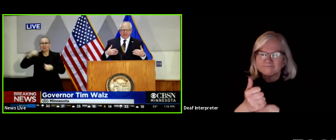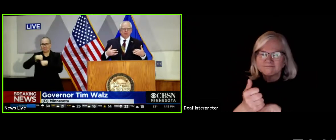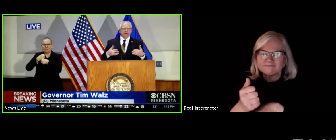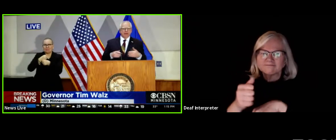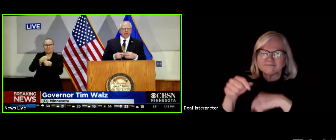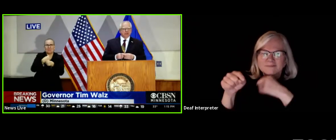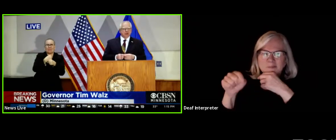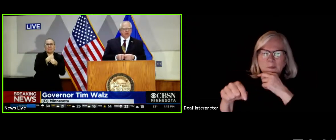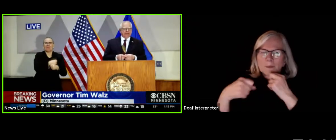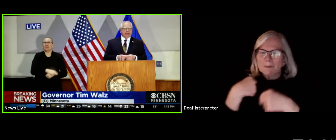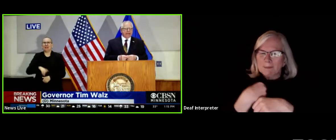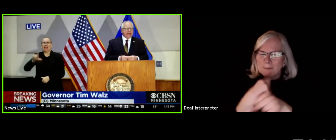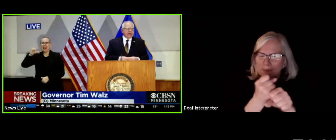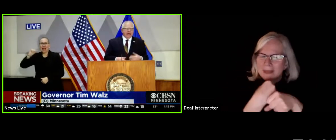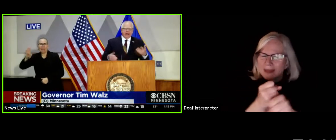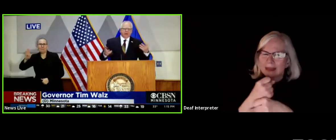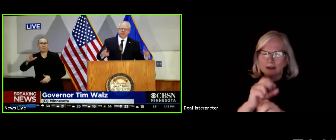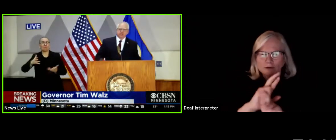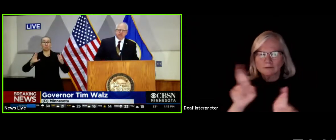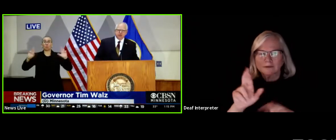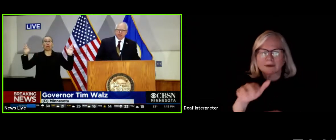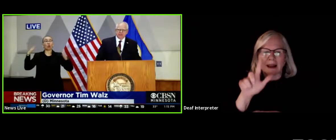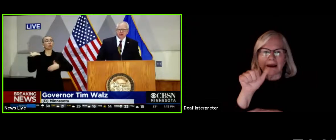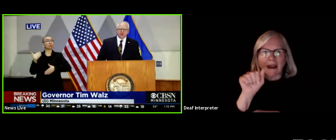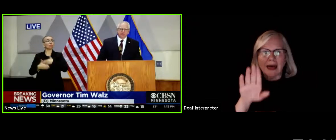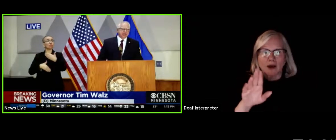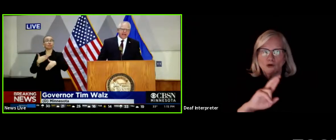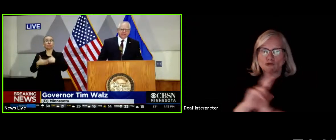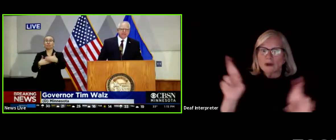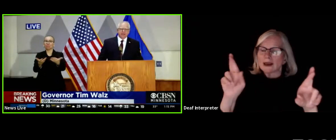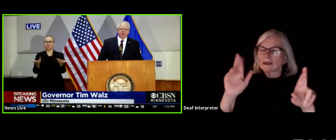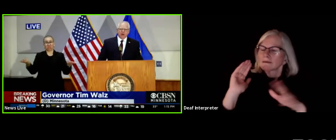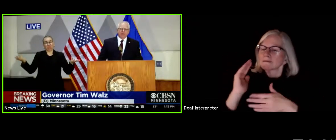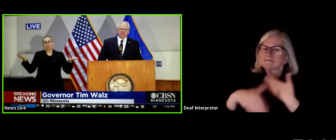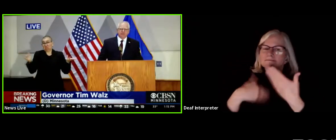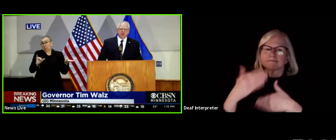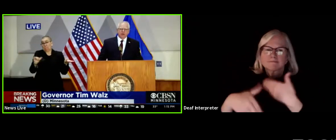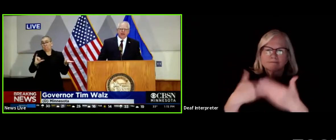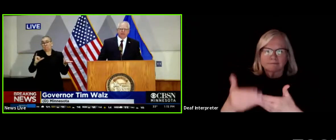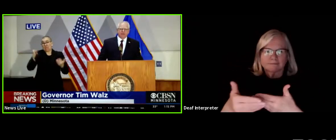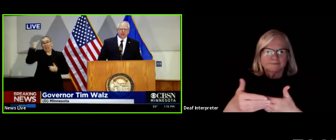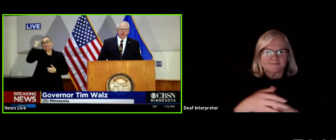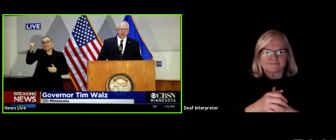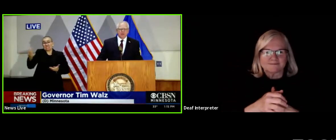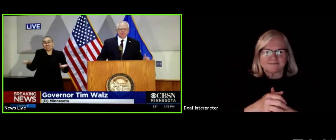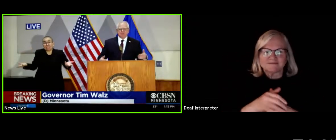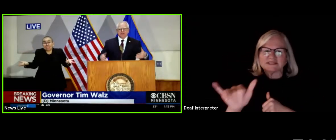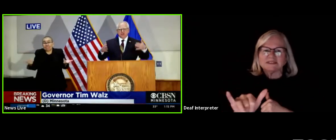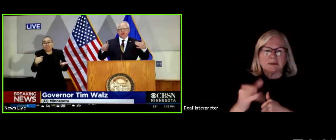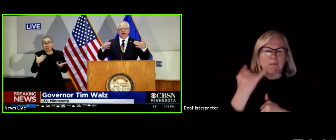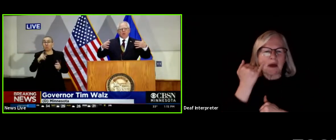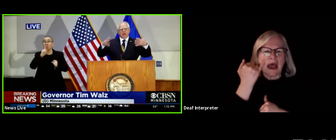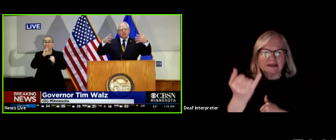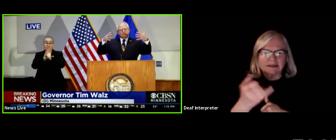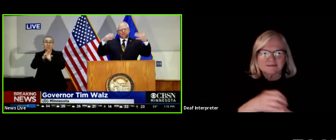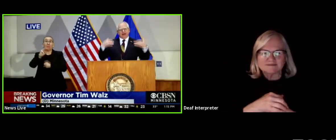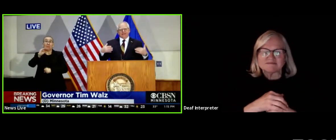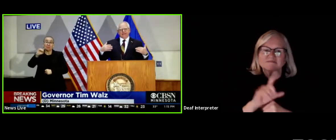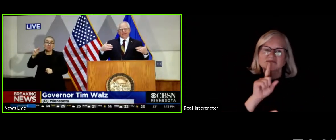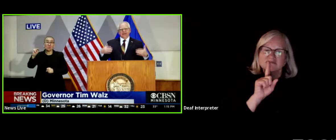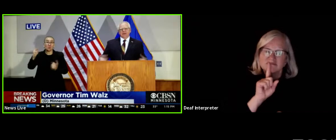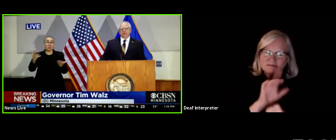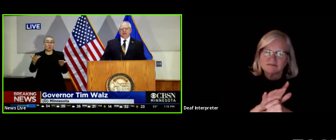for the next pandemic should we need it. And I would just assure Minnesotans, the next thing that we're obviously going to have to do is do that with